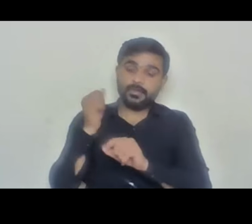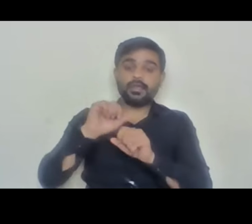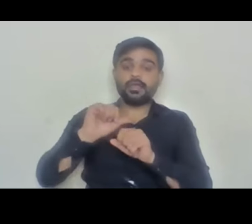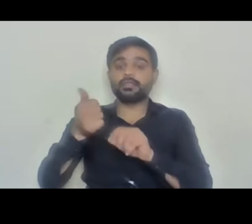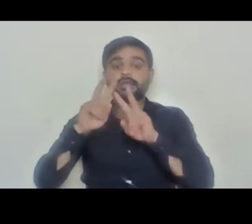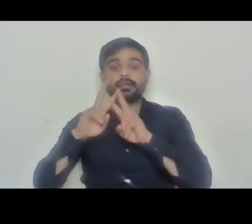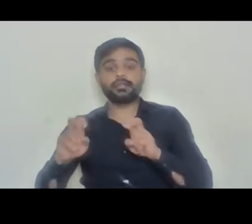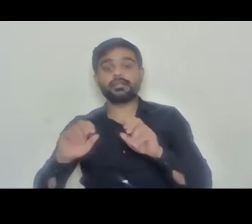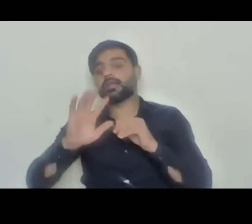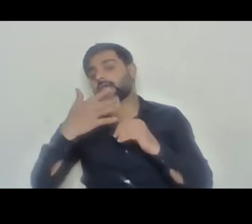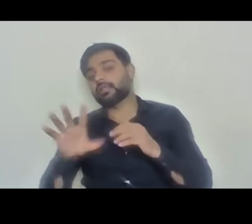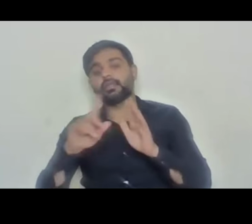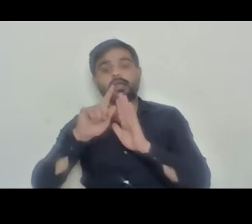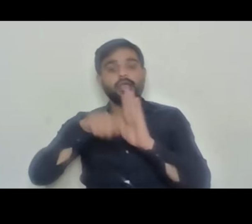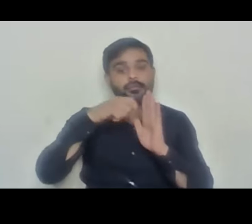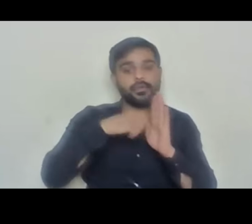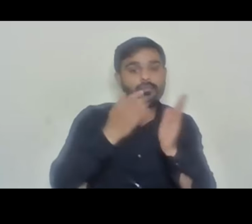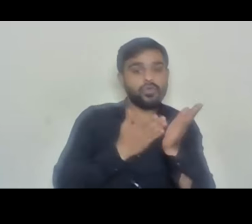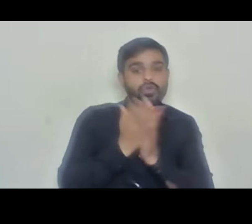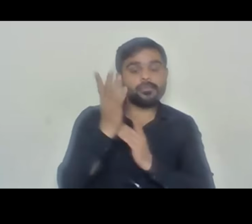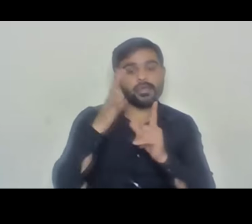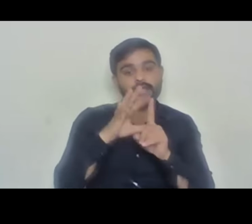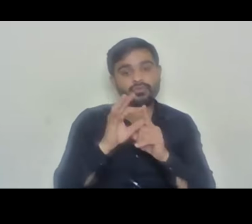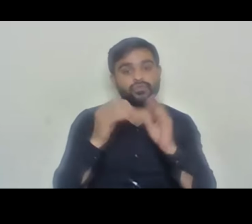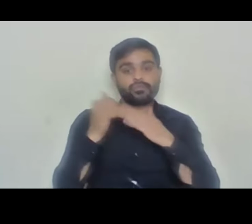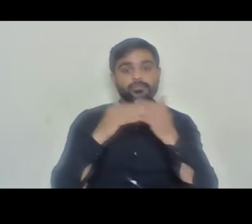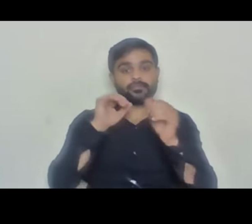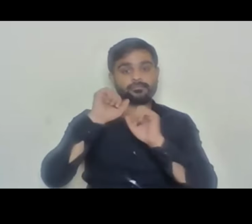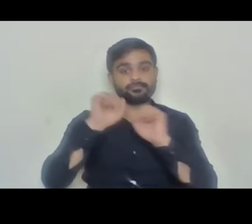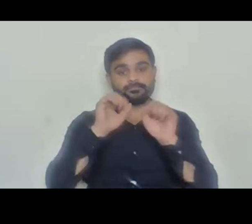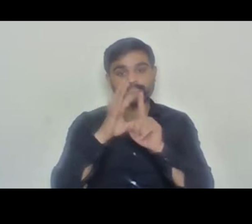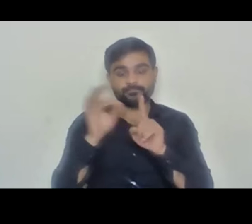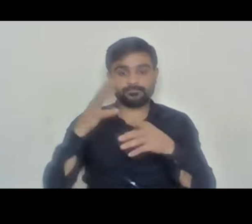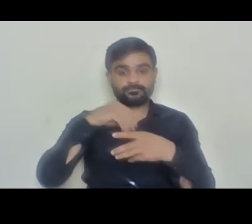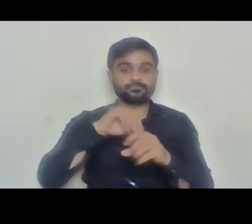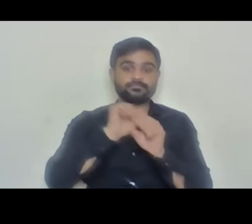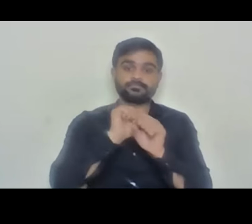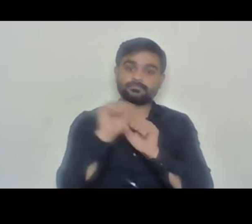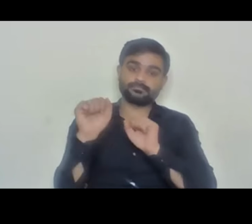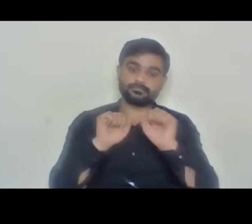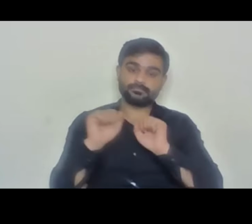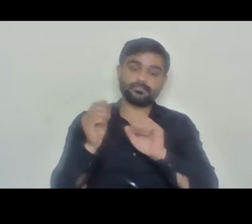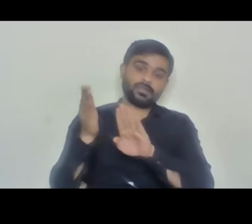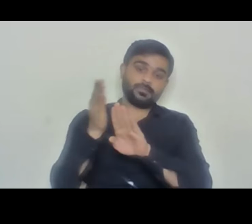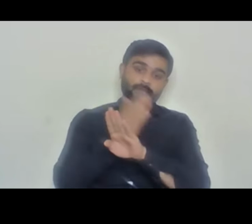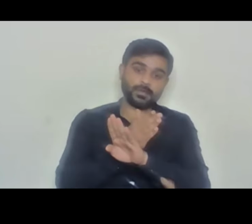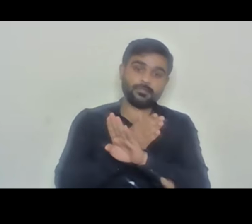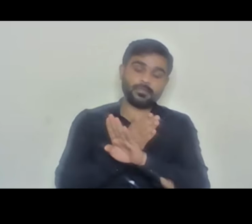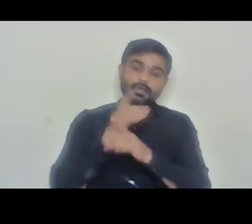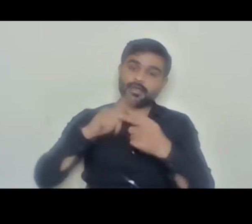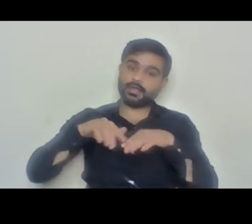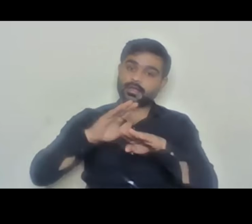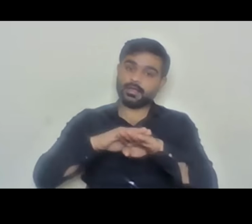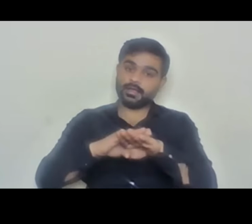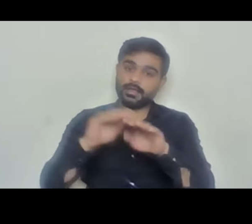researcher for any other project, they'll always they will uh, fall back upon their previous experience, which